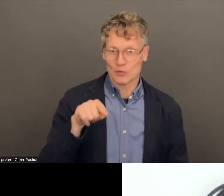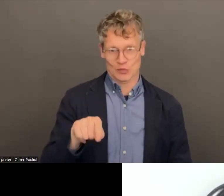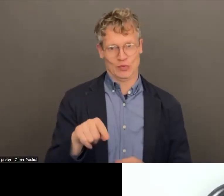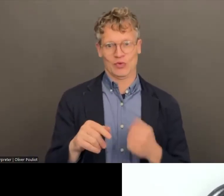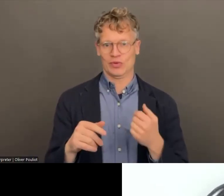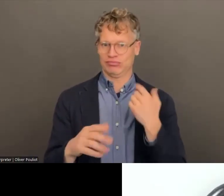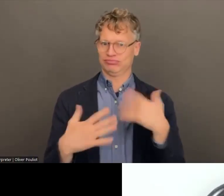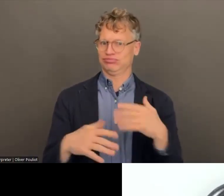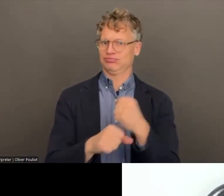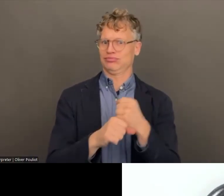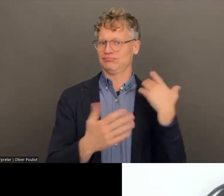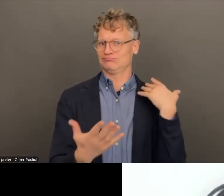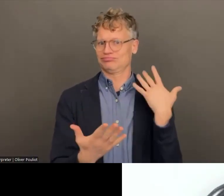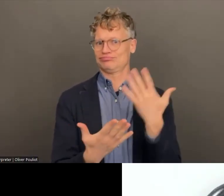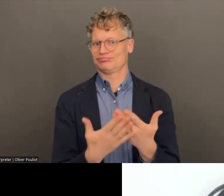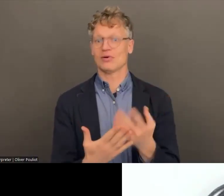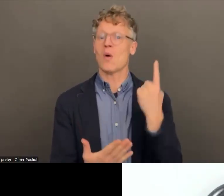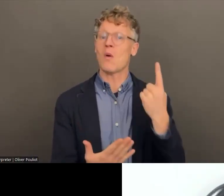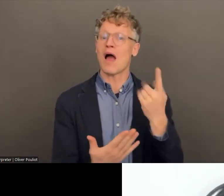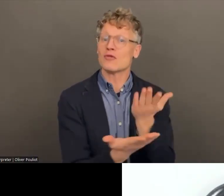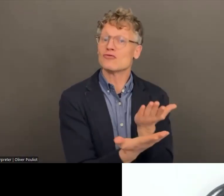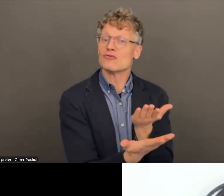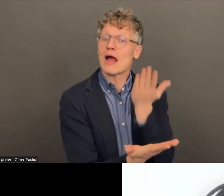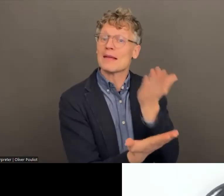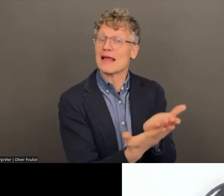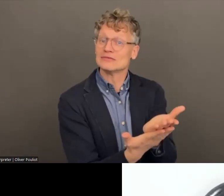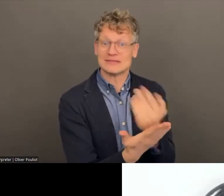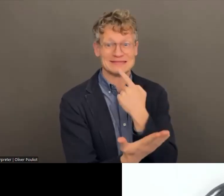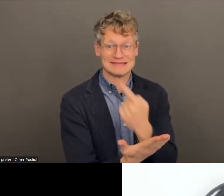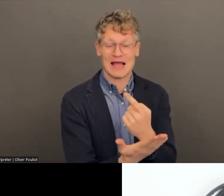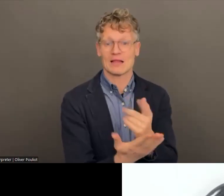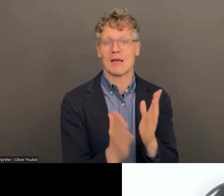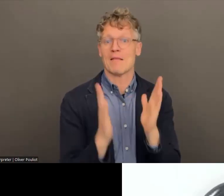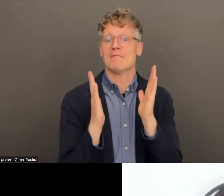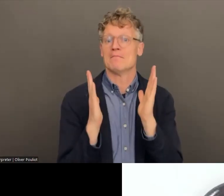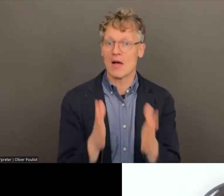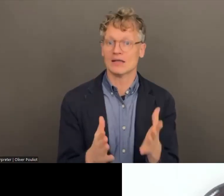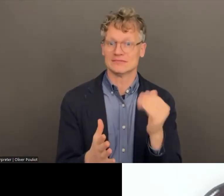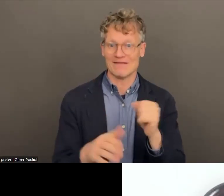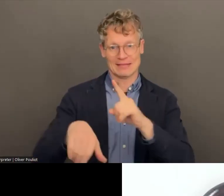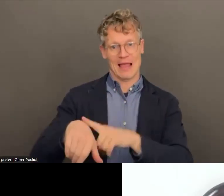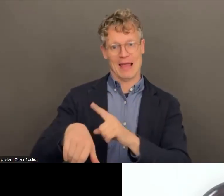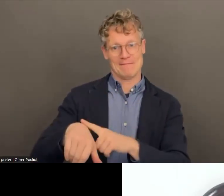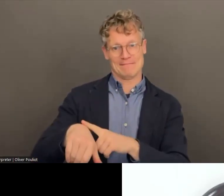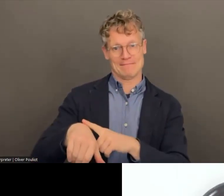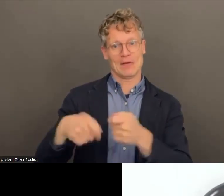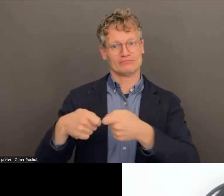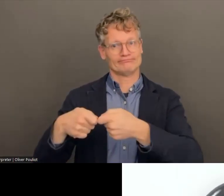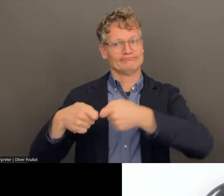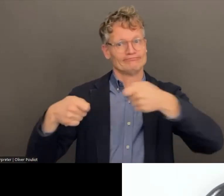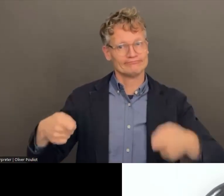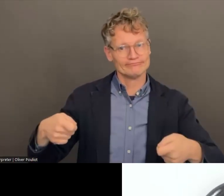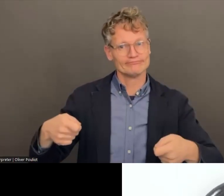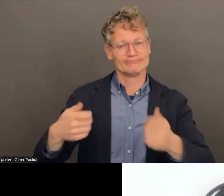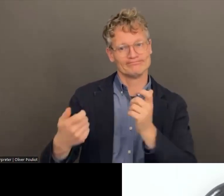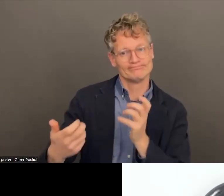of the paper is to ensure that there is time accommodation and that there's enough time for skills development.